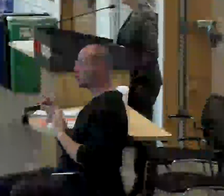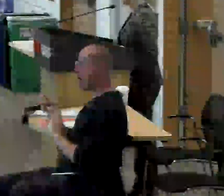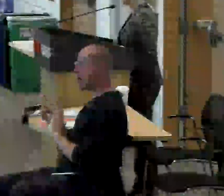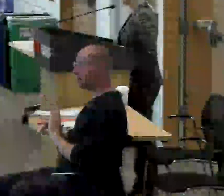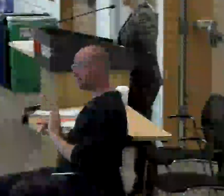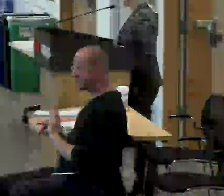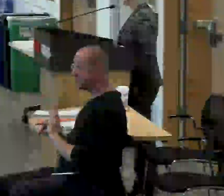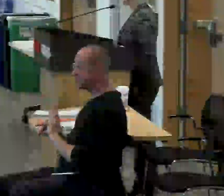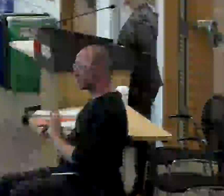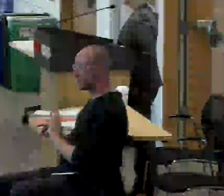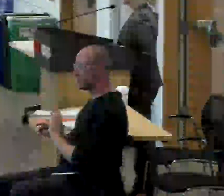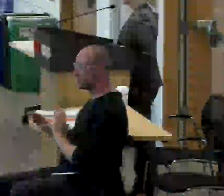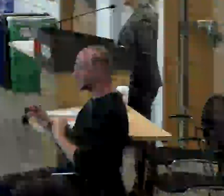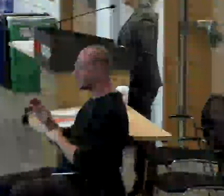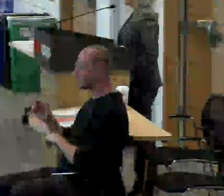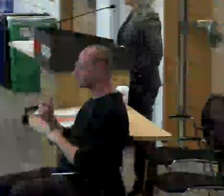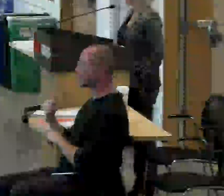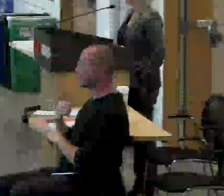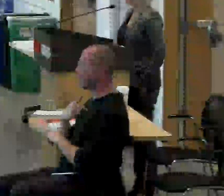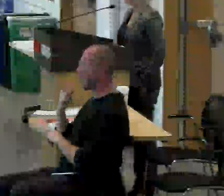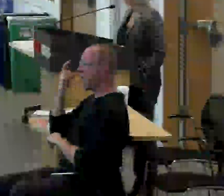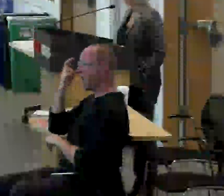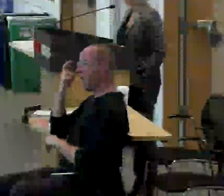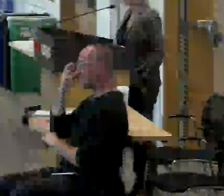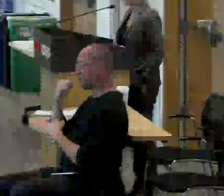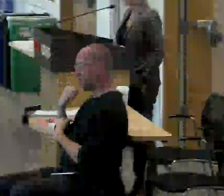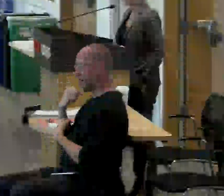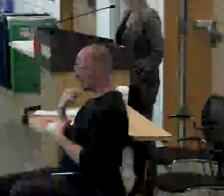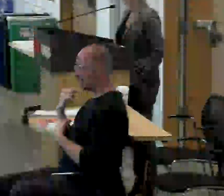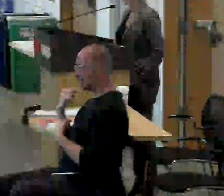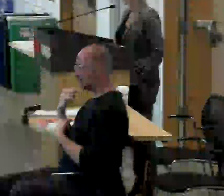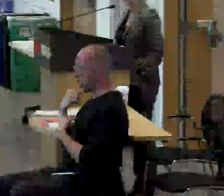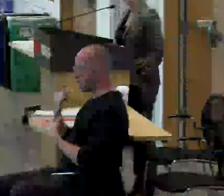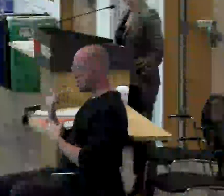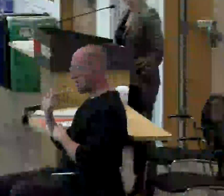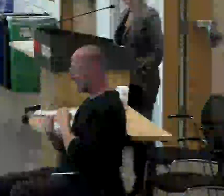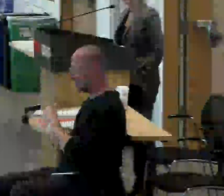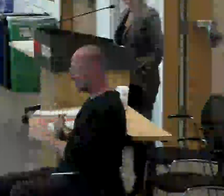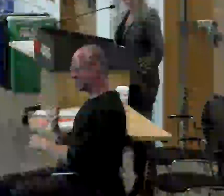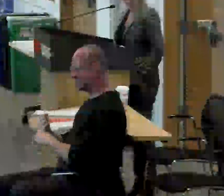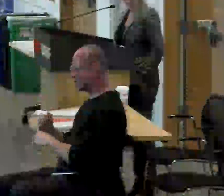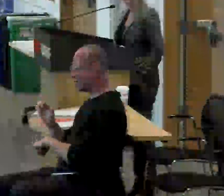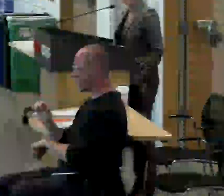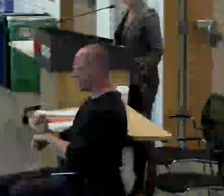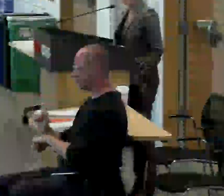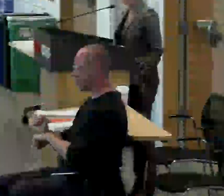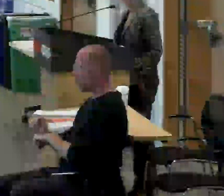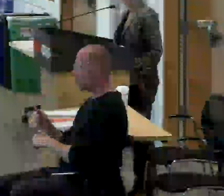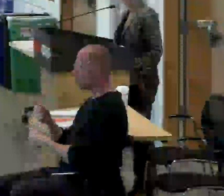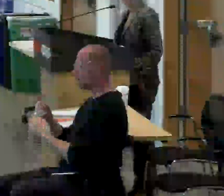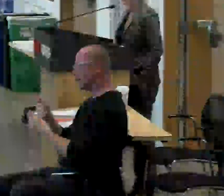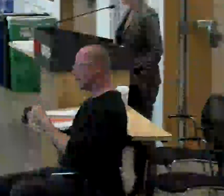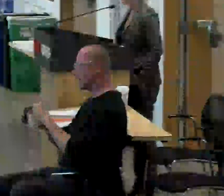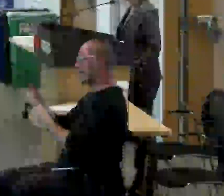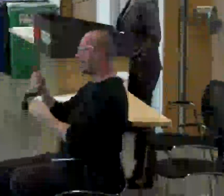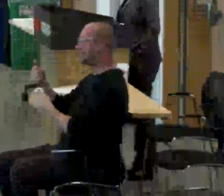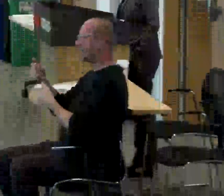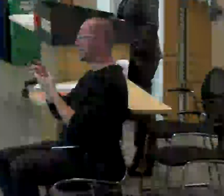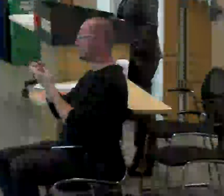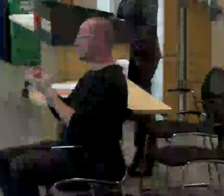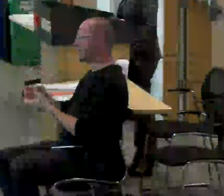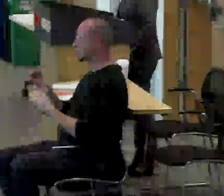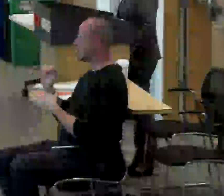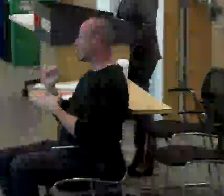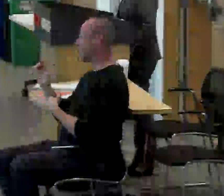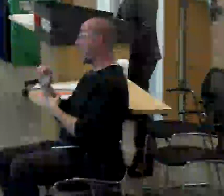I've realized as I've navigated this last year in this capacity as the executive director for CalAble, my